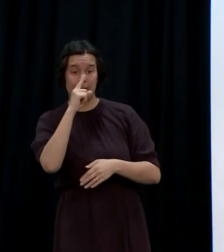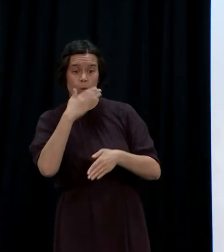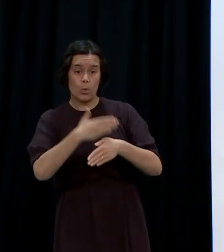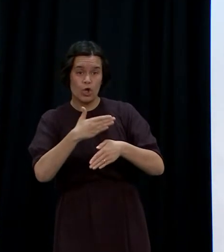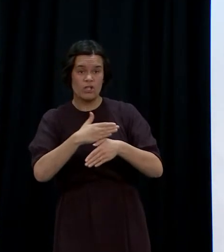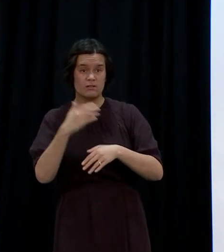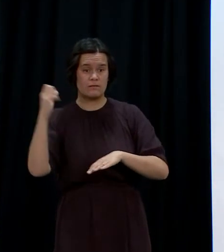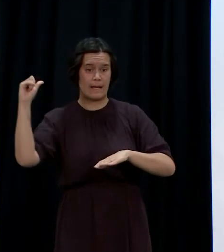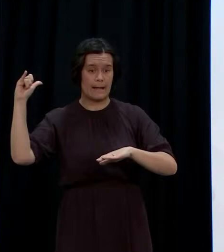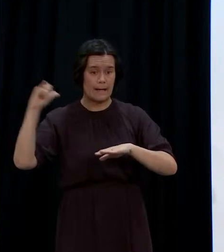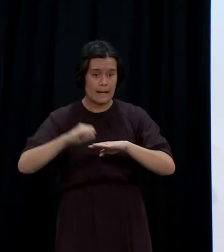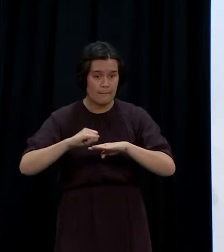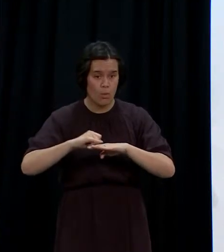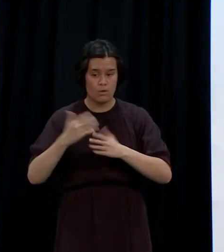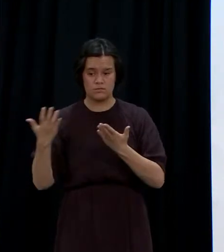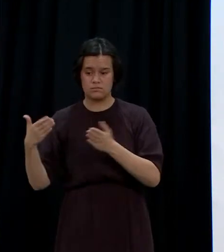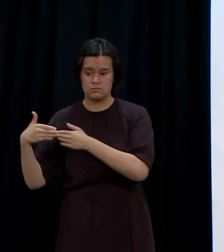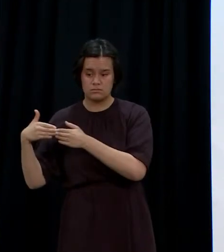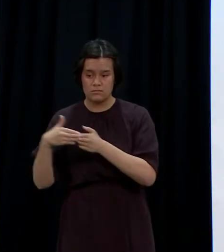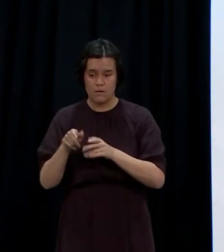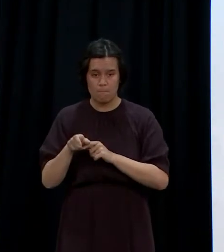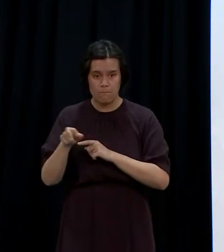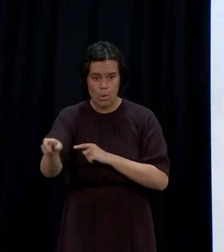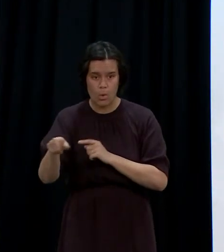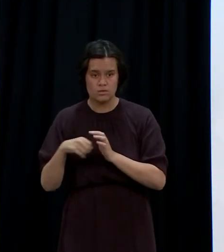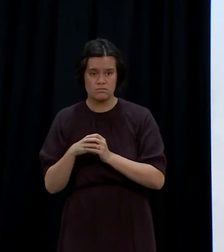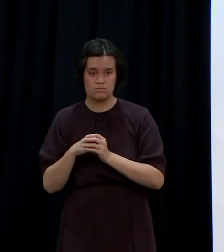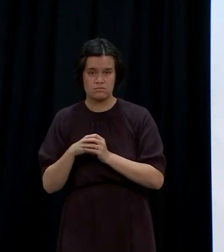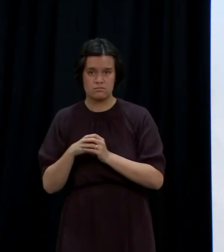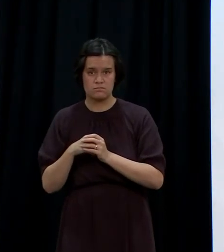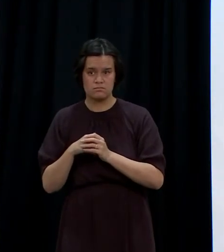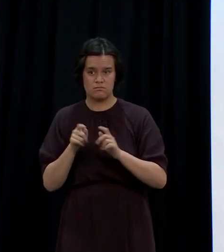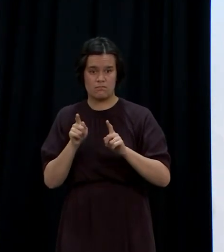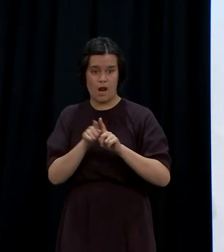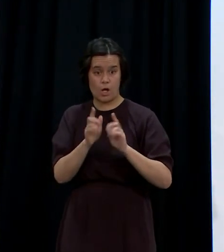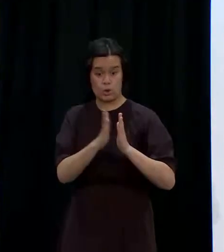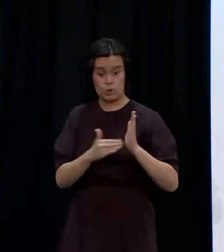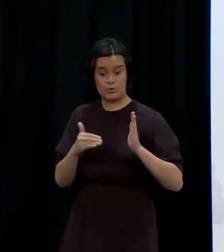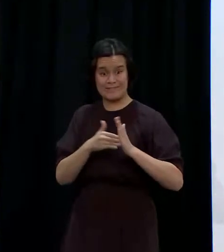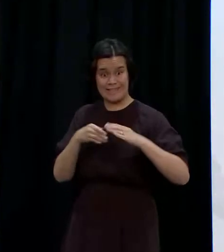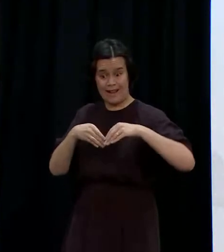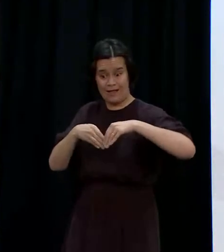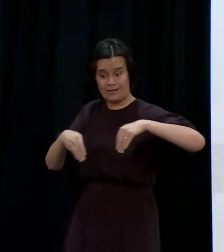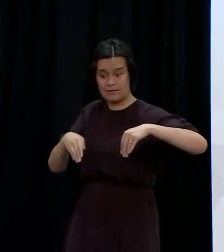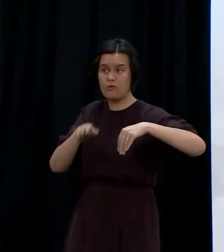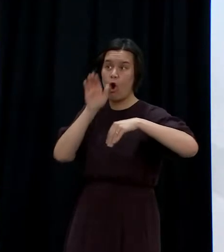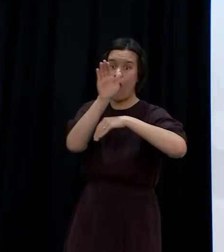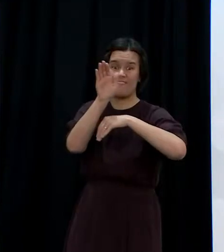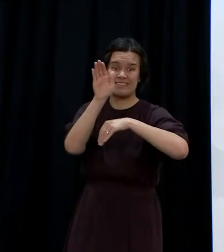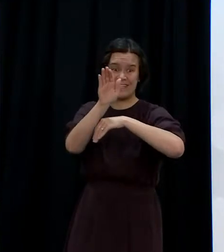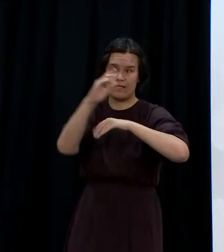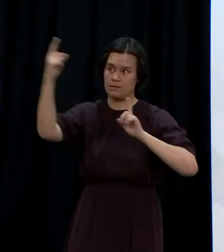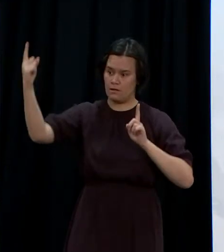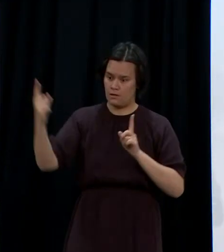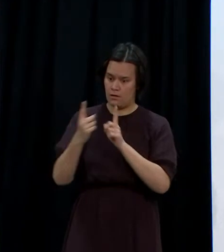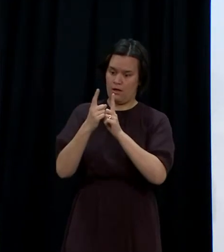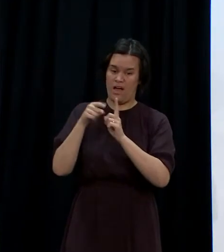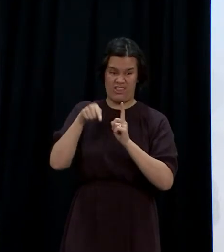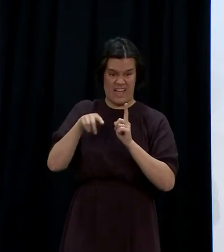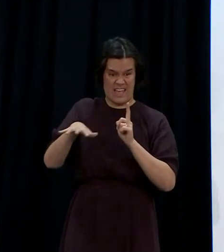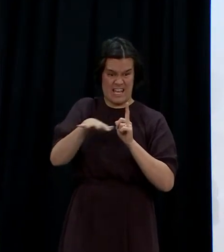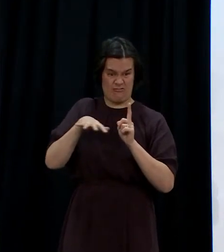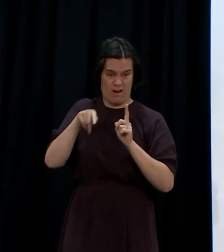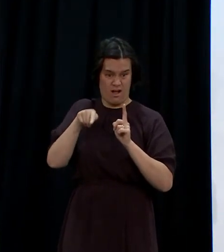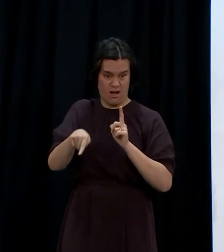in other parts of that outward-facing part of what we're doing. We've been working closely with the health sector